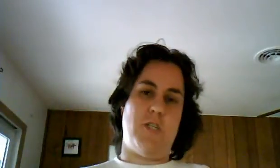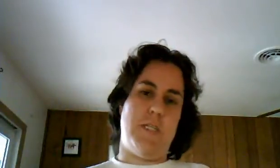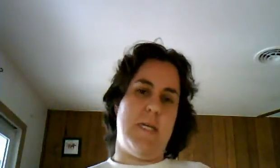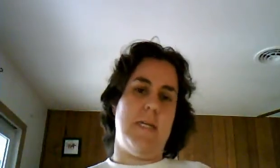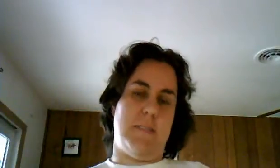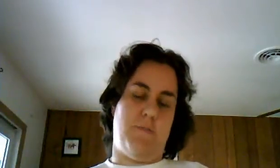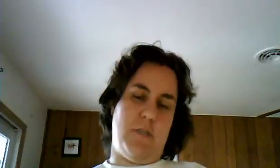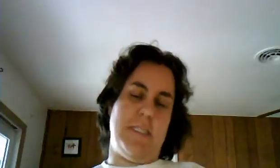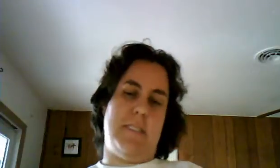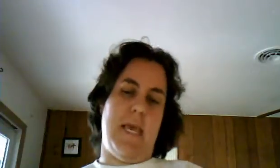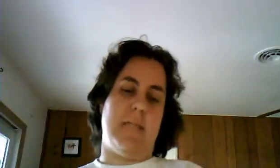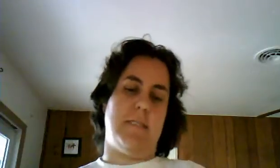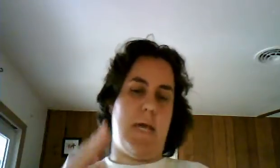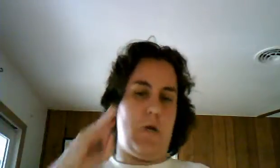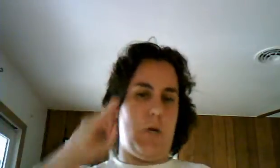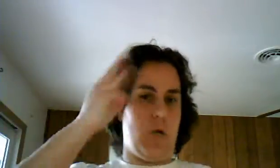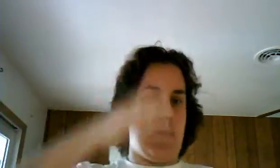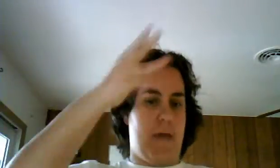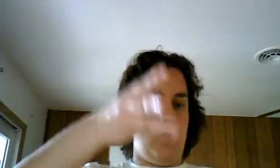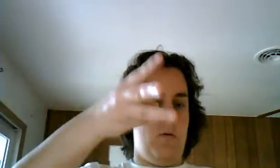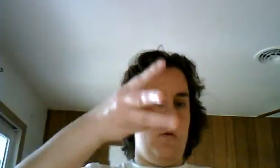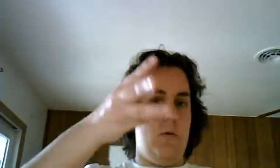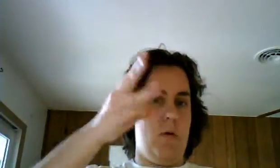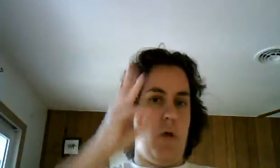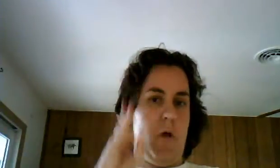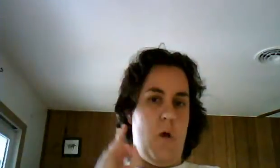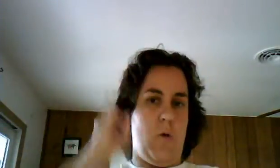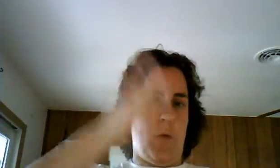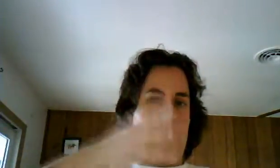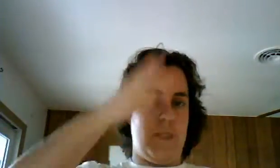Washington, it's for DC and state. You're gonna go like that. Washington.